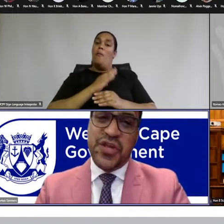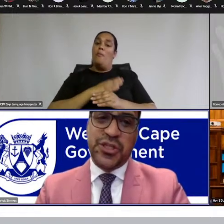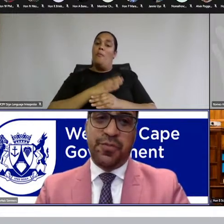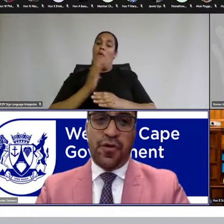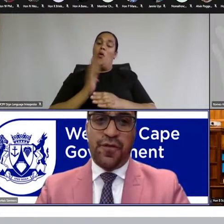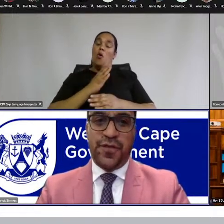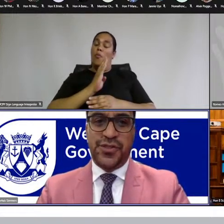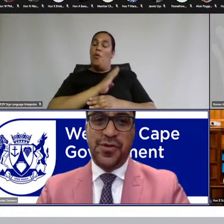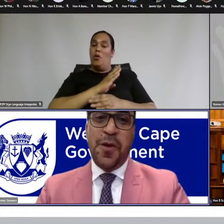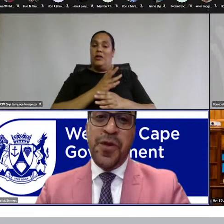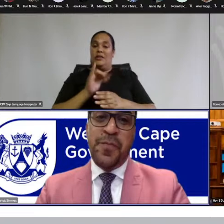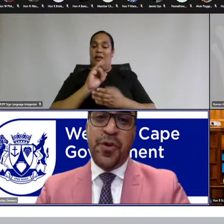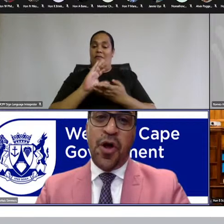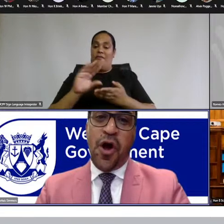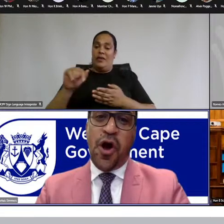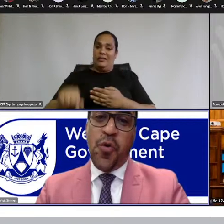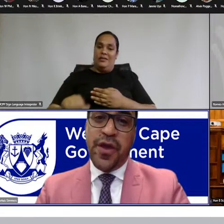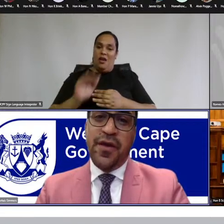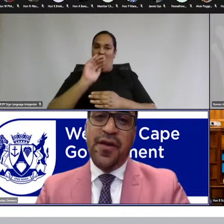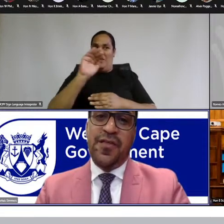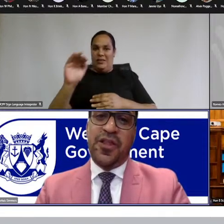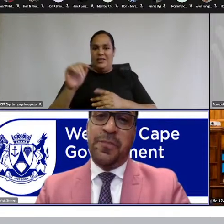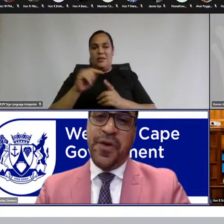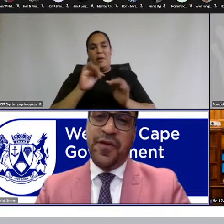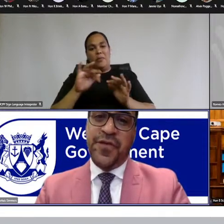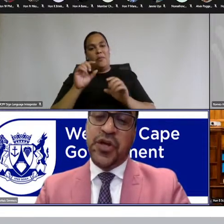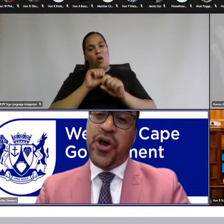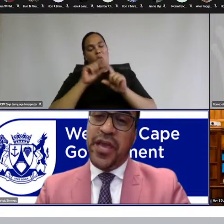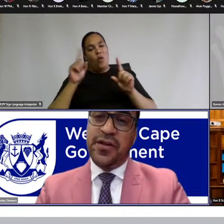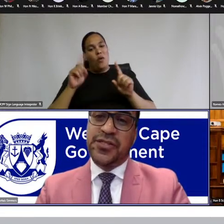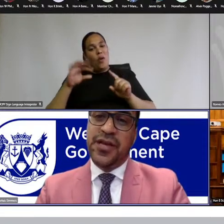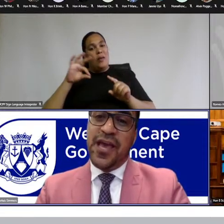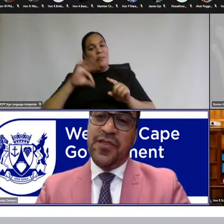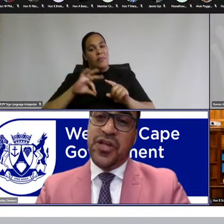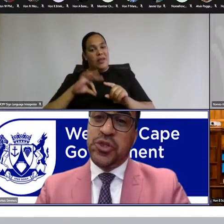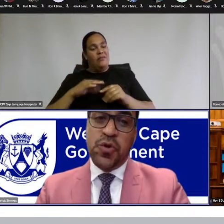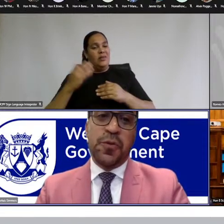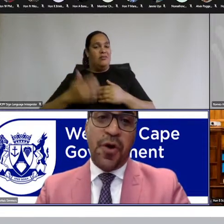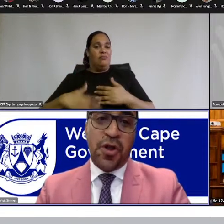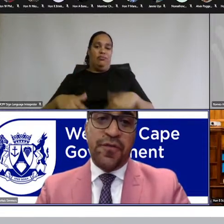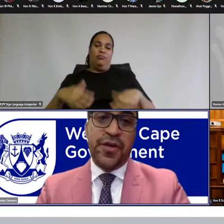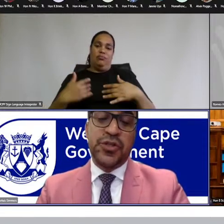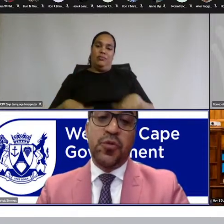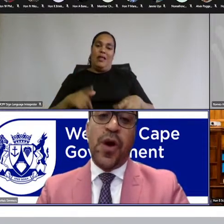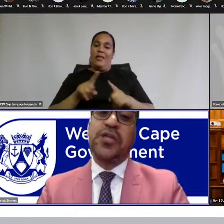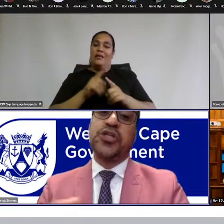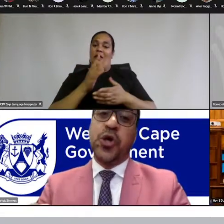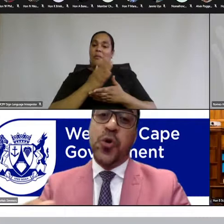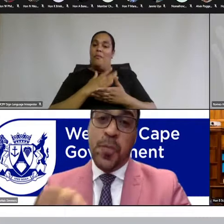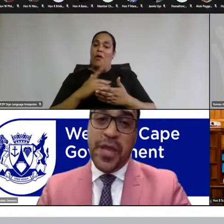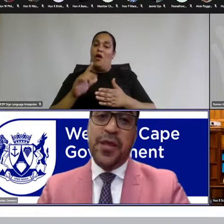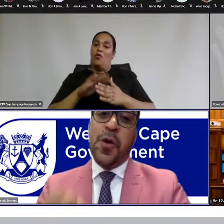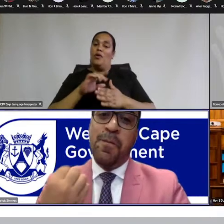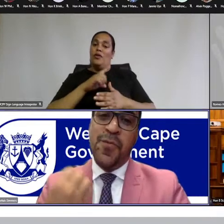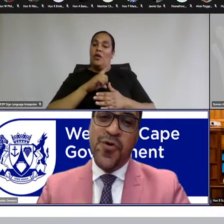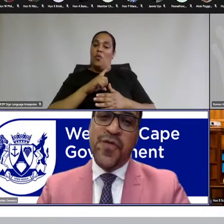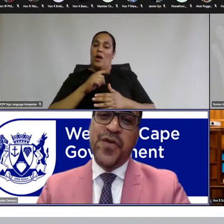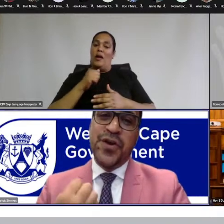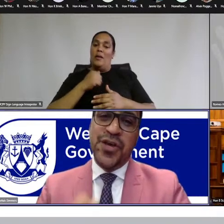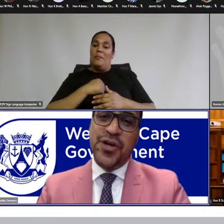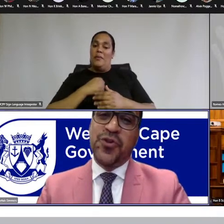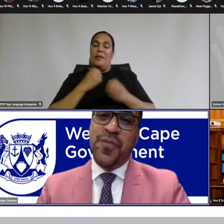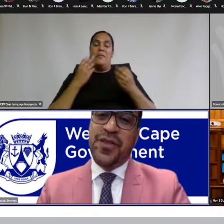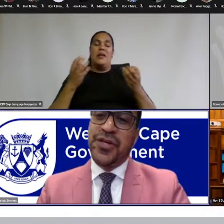invest in this province. People are aware that the benefits are endless, and this is also part of the reason why so